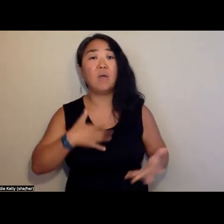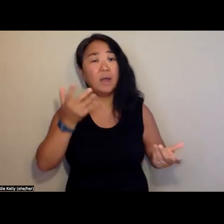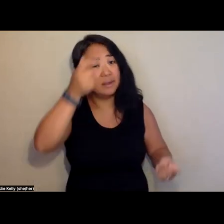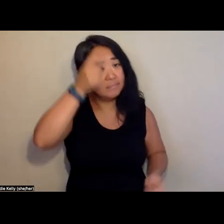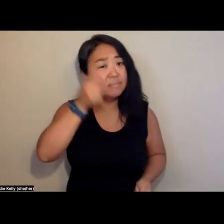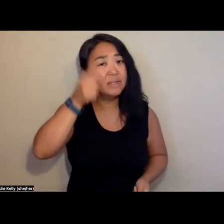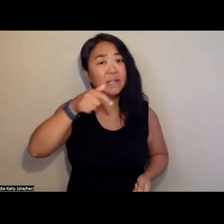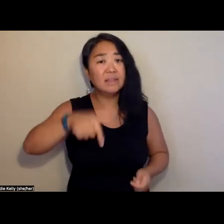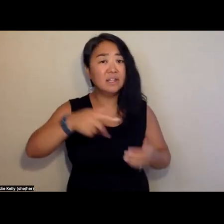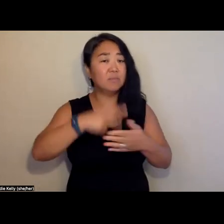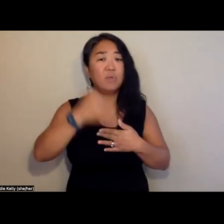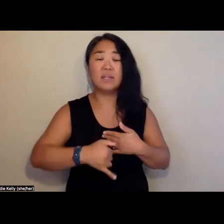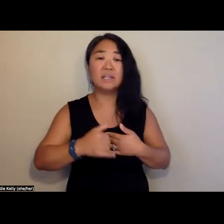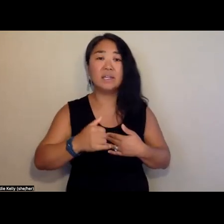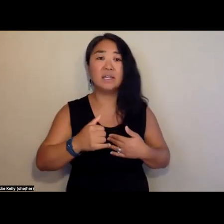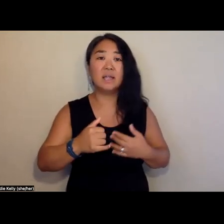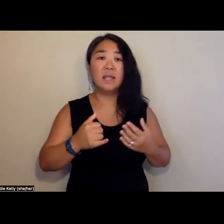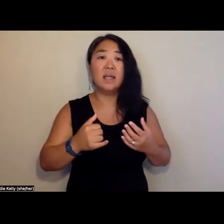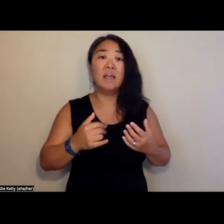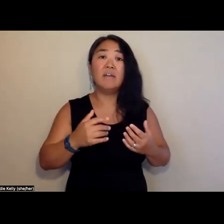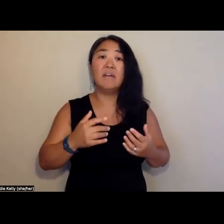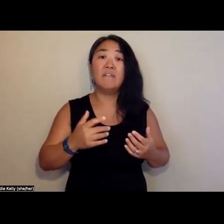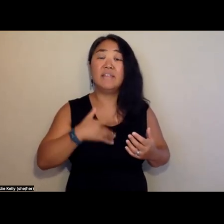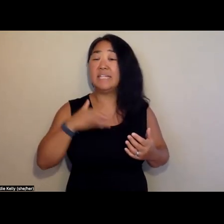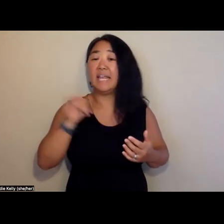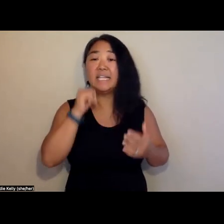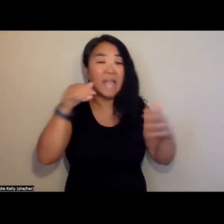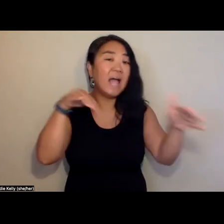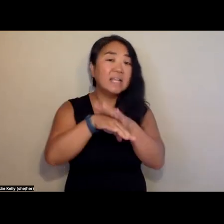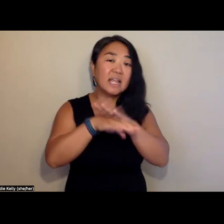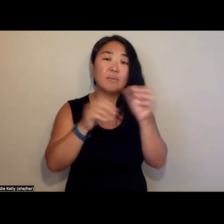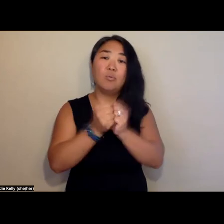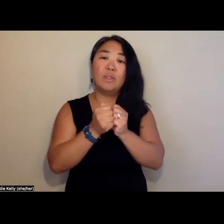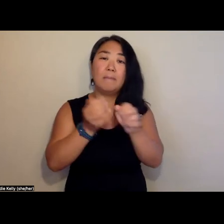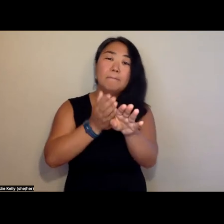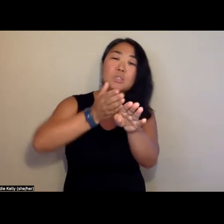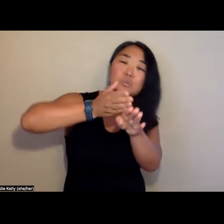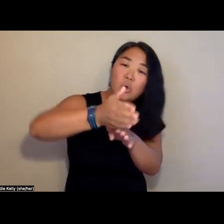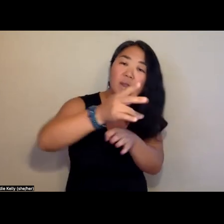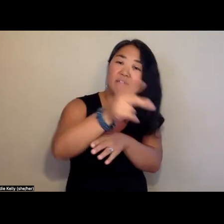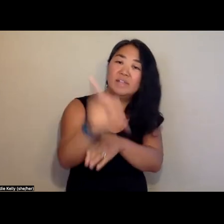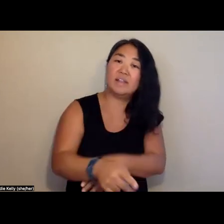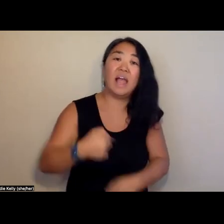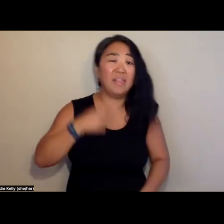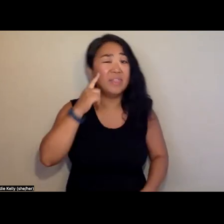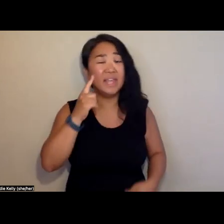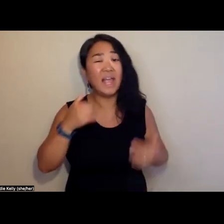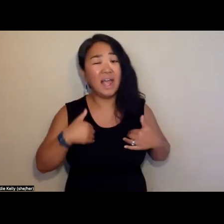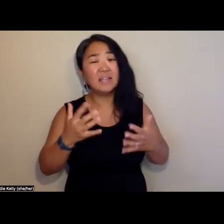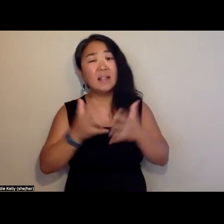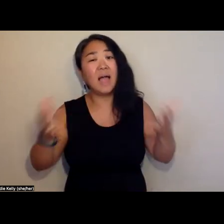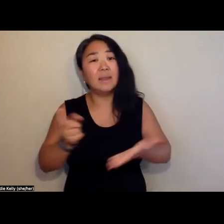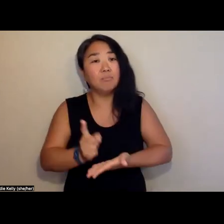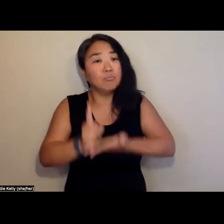this project does not feel accessible to the vast majority of Philadelphians. I think it takes a certain amount of privilege to be able